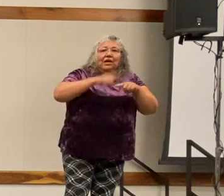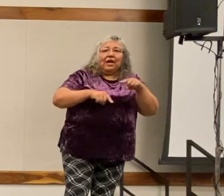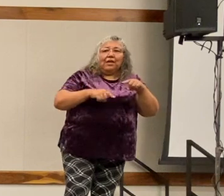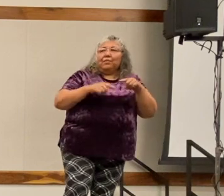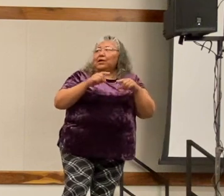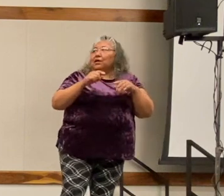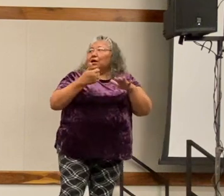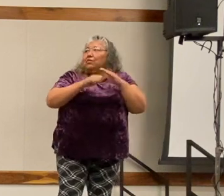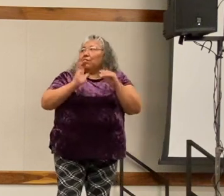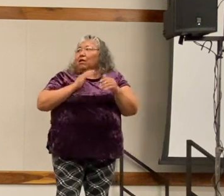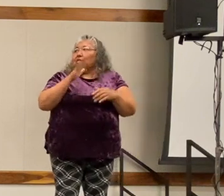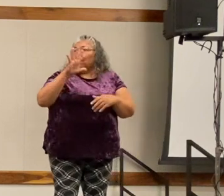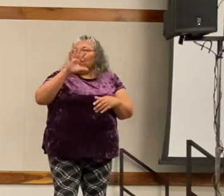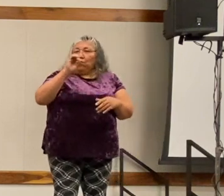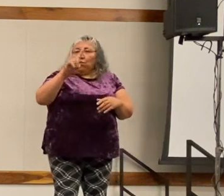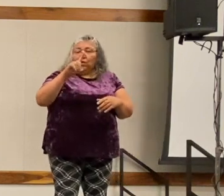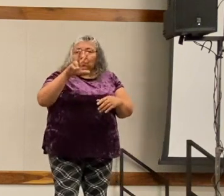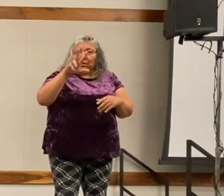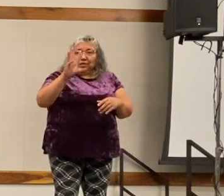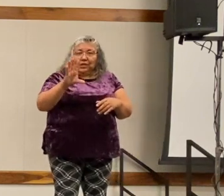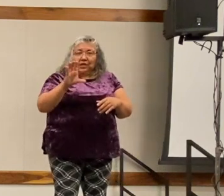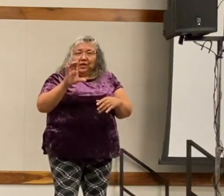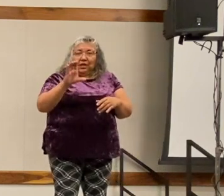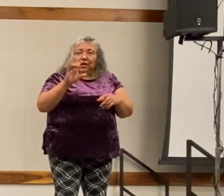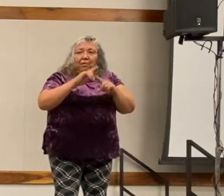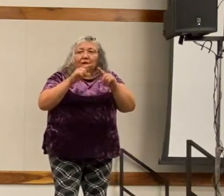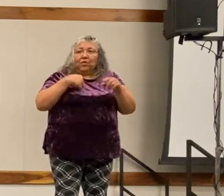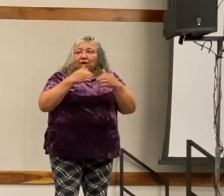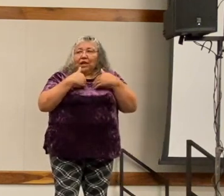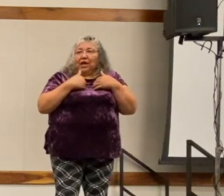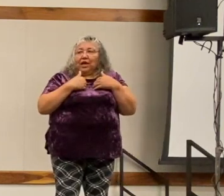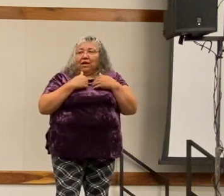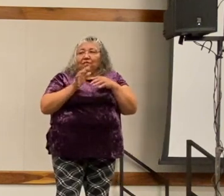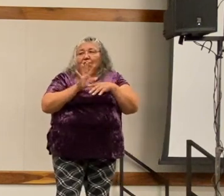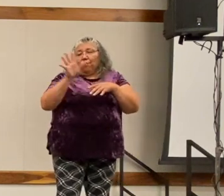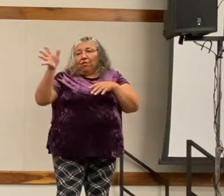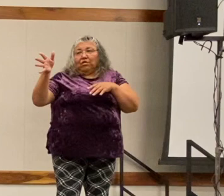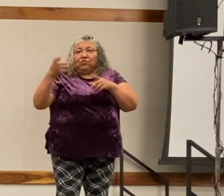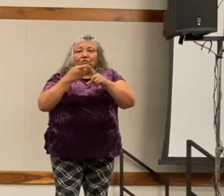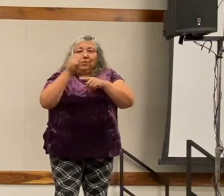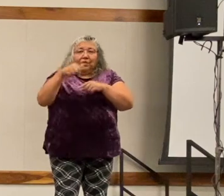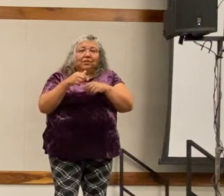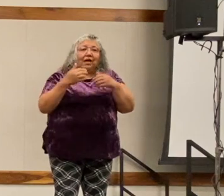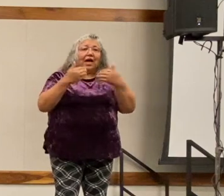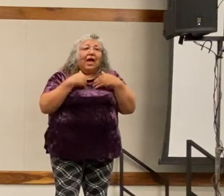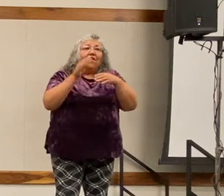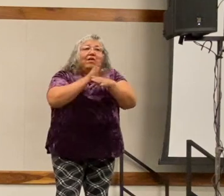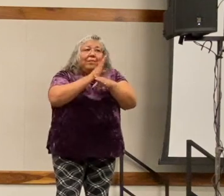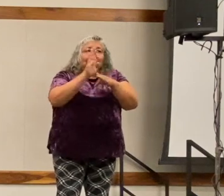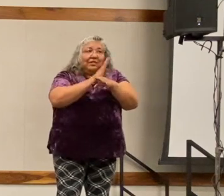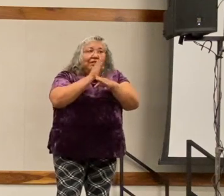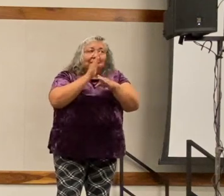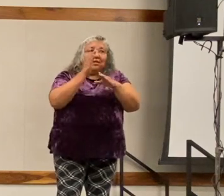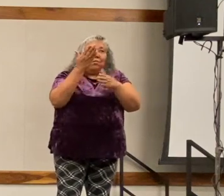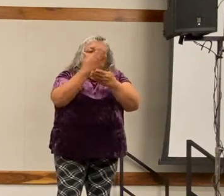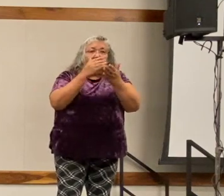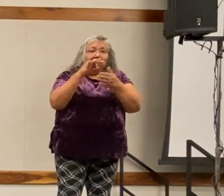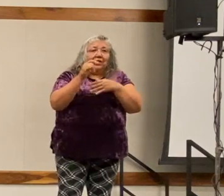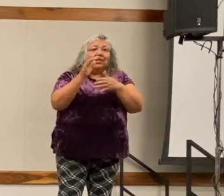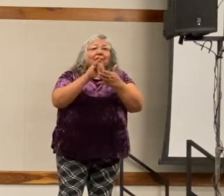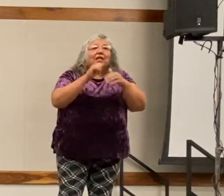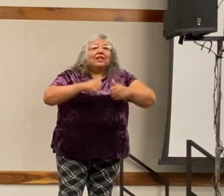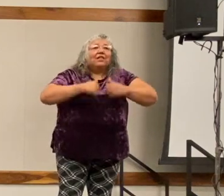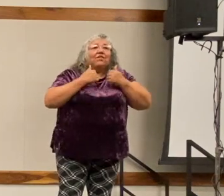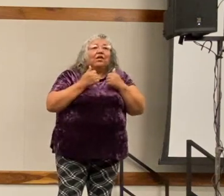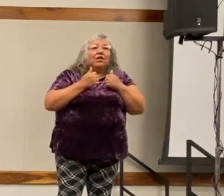our 501c3. But we can have an arm or a branch off of it where we have a business side of it that Living Water